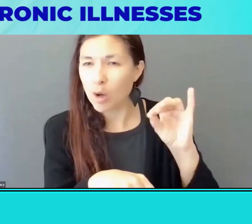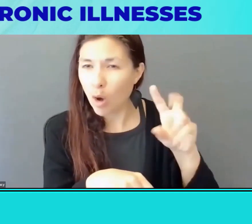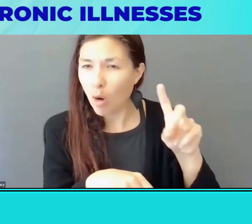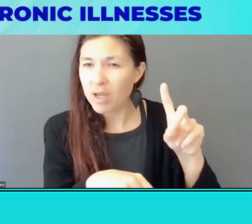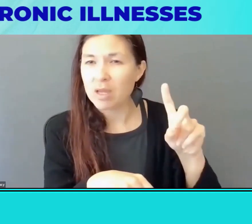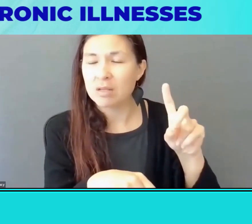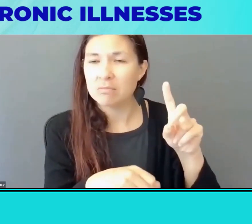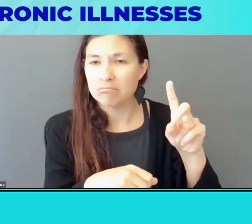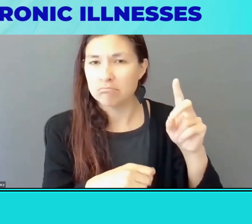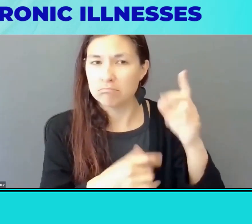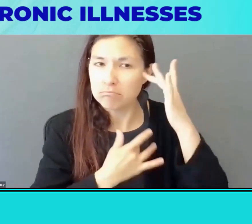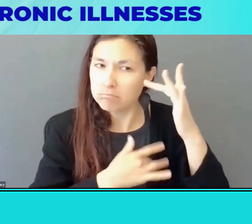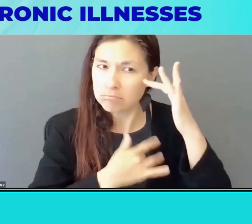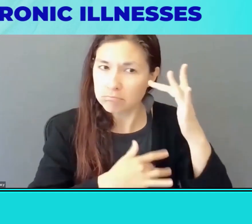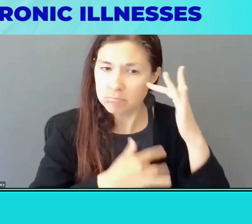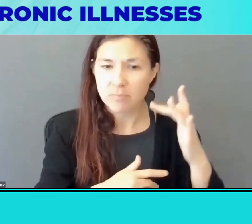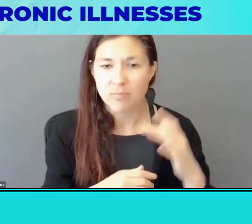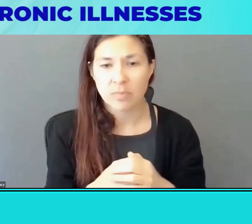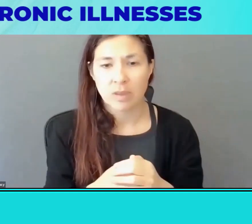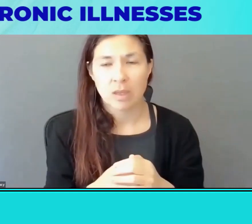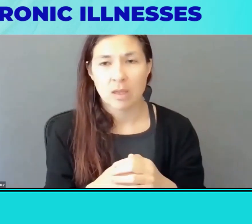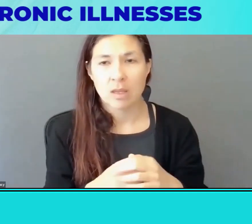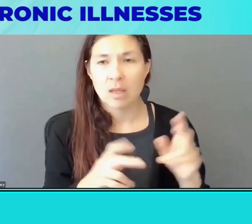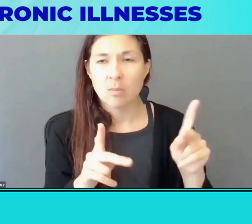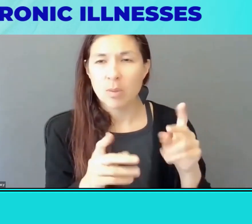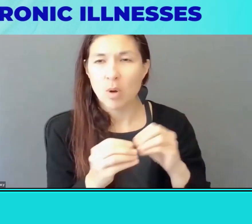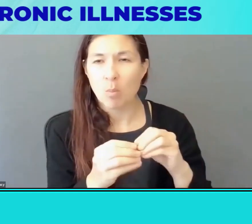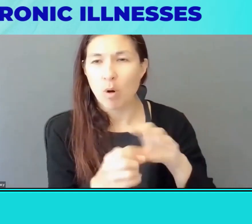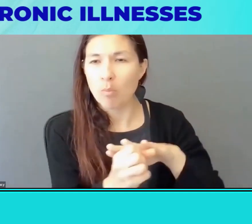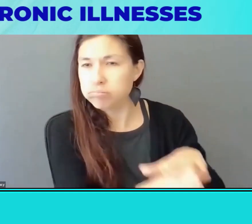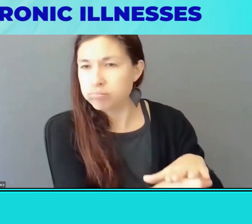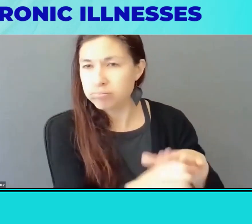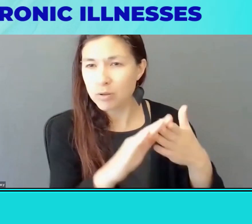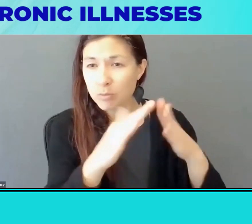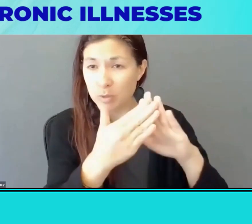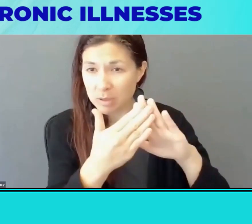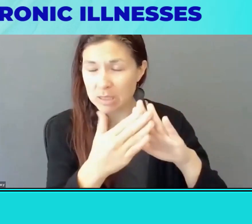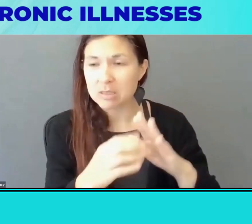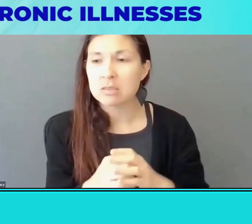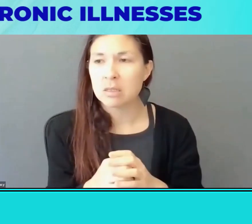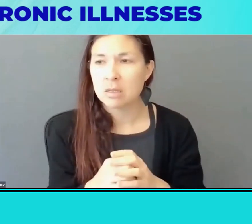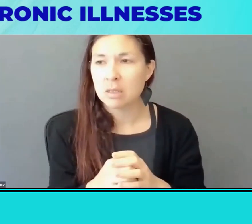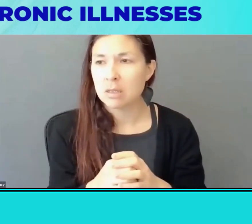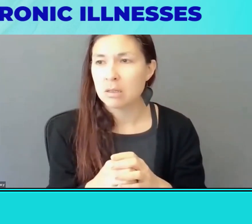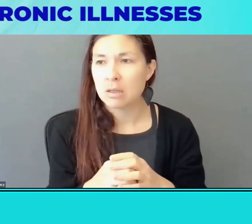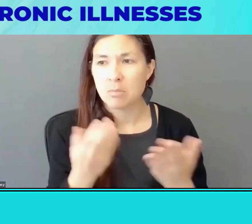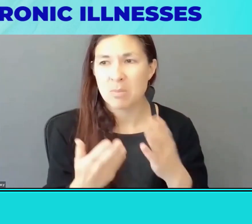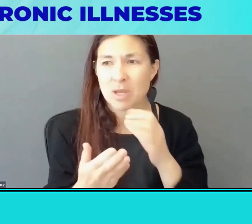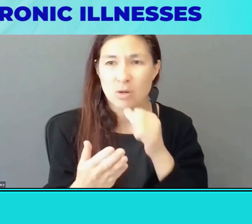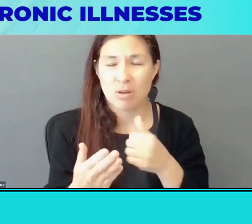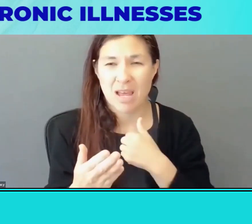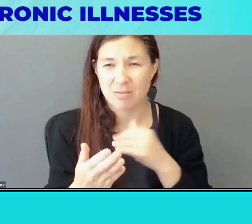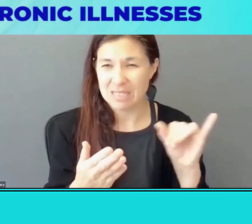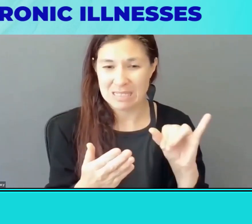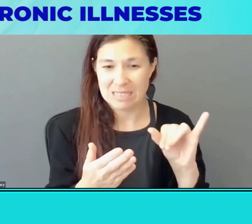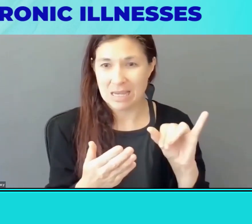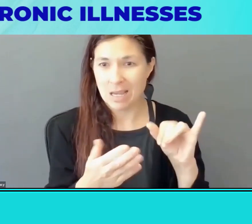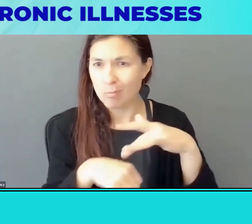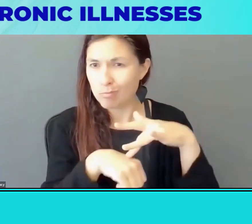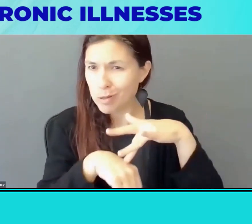Nearly all of these applications are denied, despite applicants qualifying for the program and receiving approval